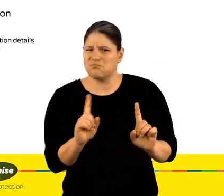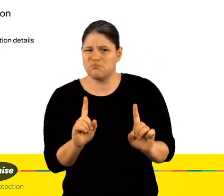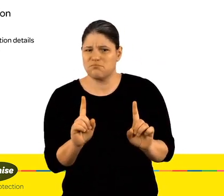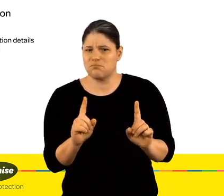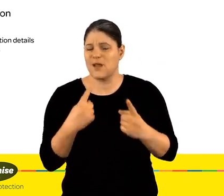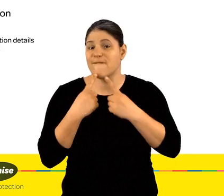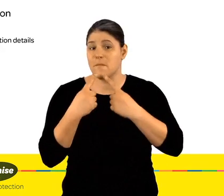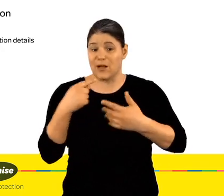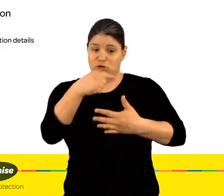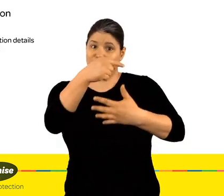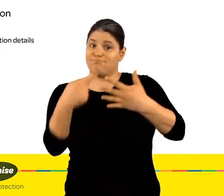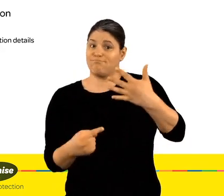about immunizations.